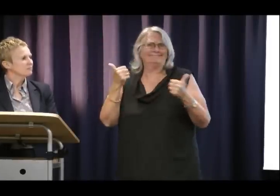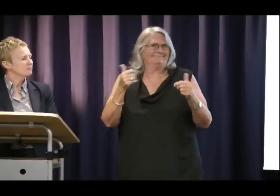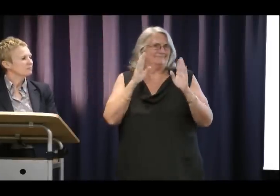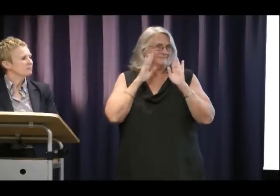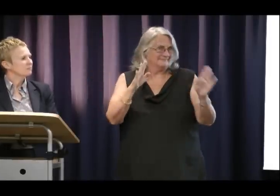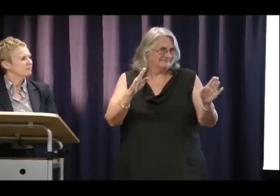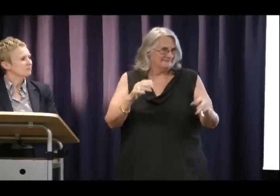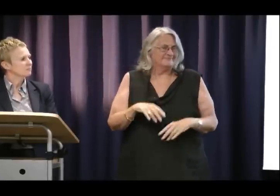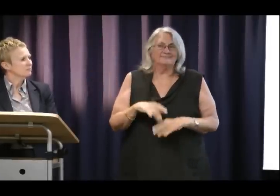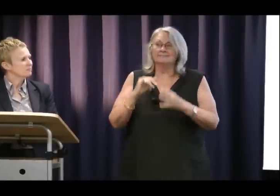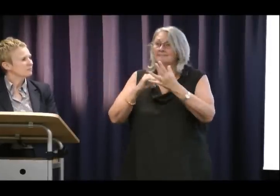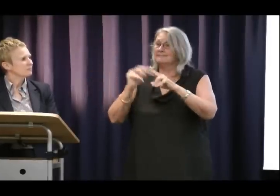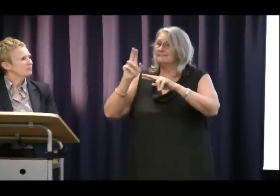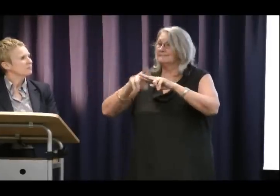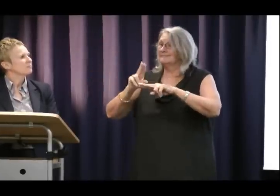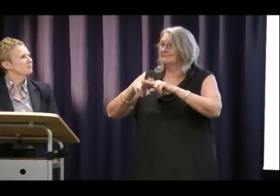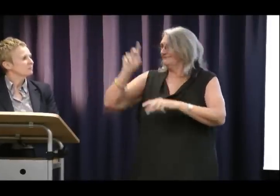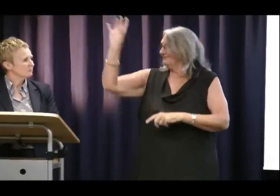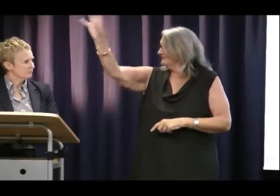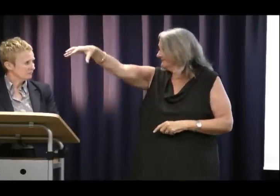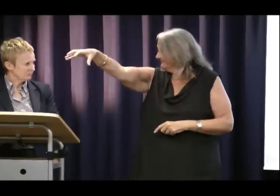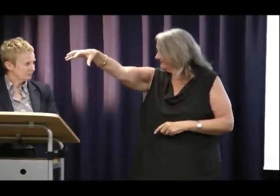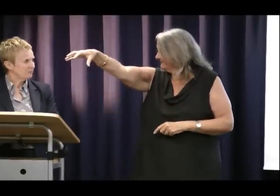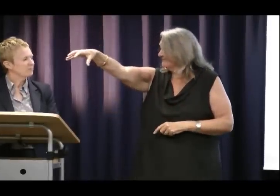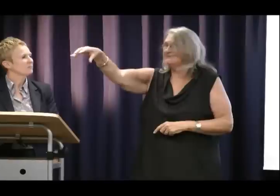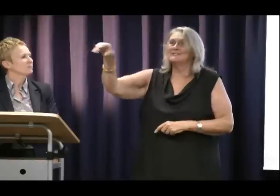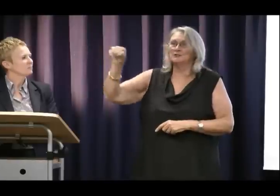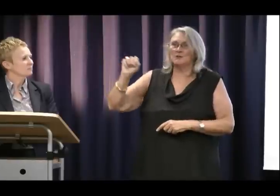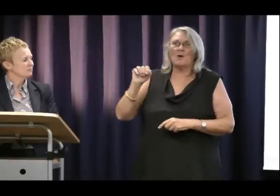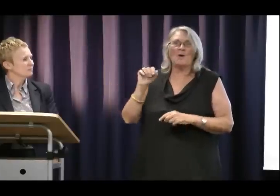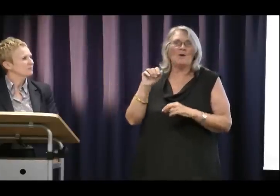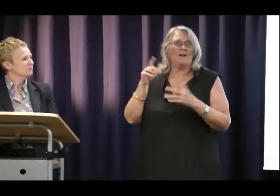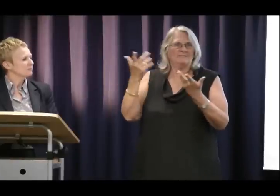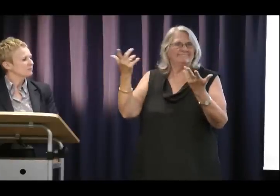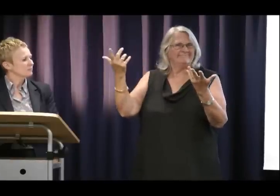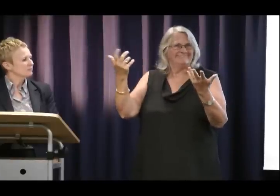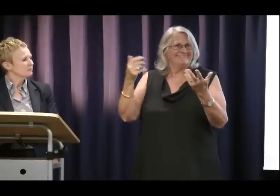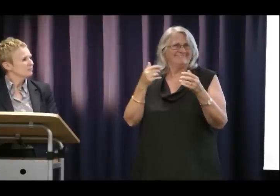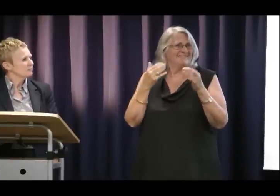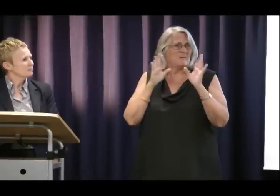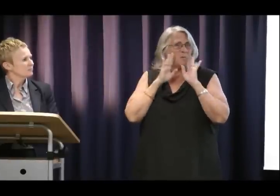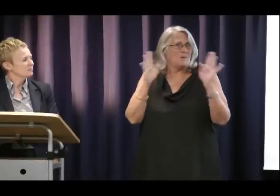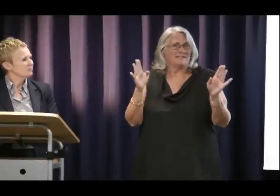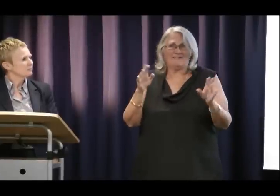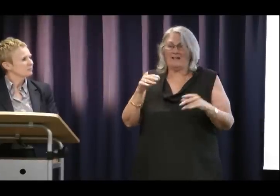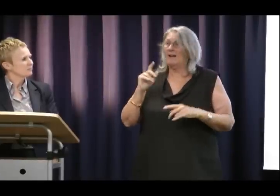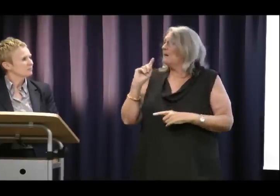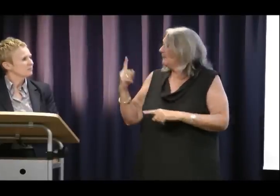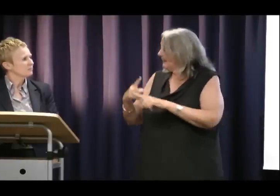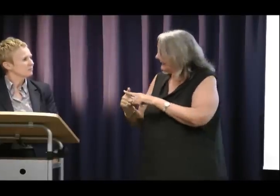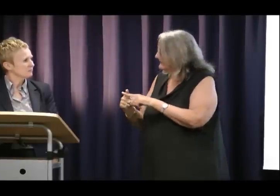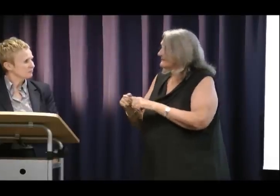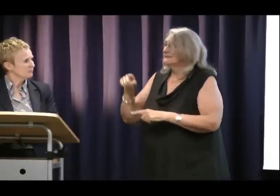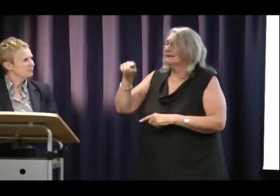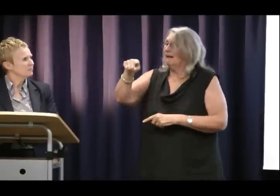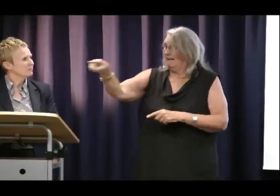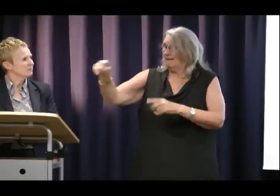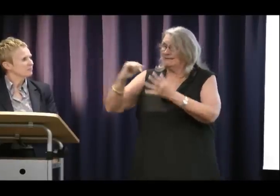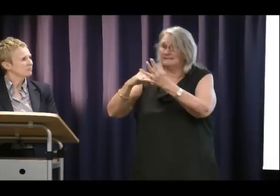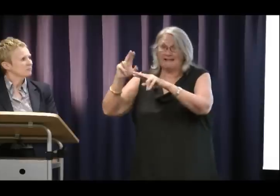over, talk to somebody. It was a wonderful environment. So the staff were housed at the back of that property. It was